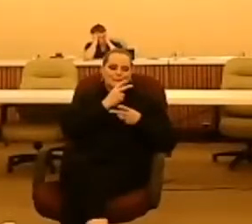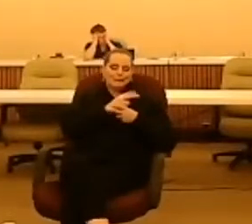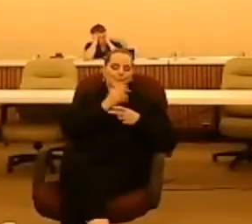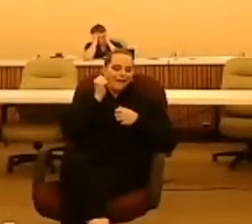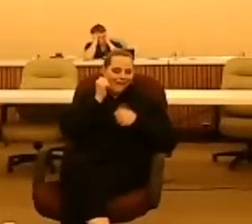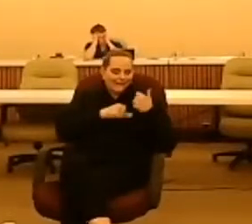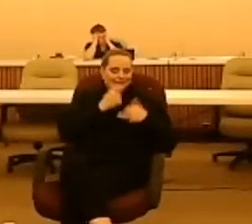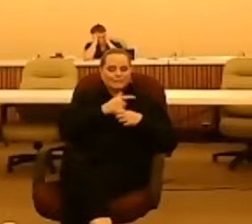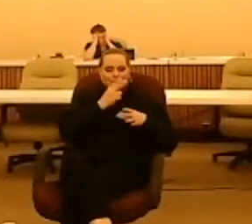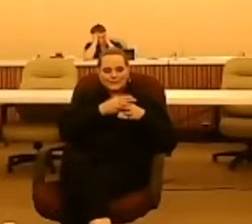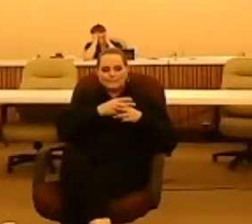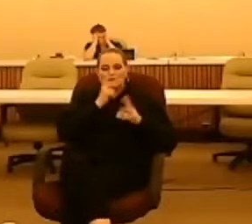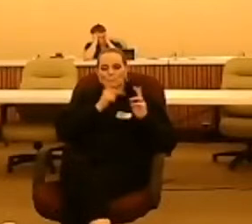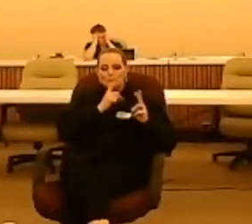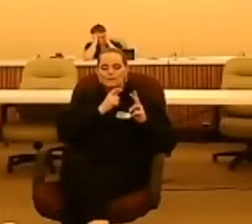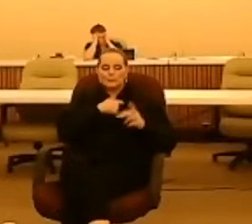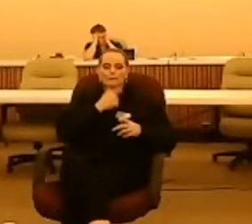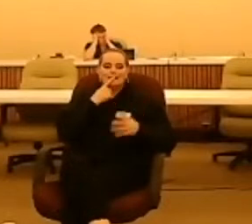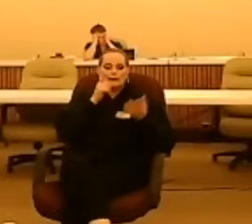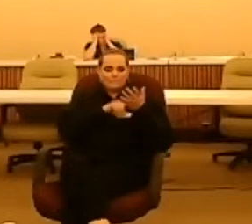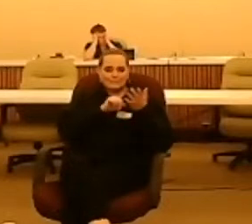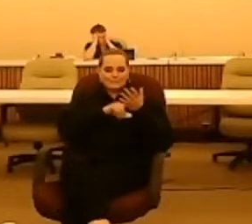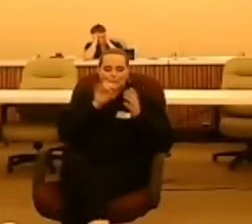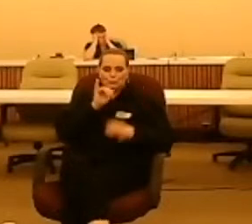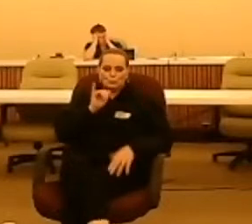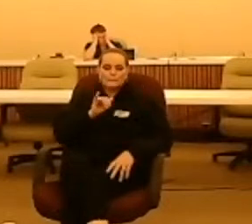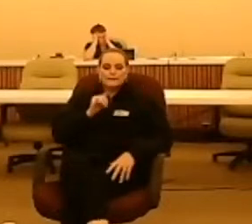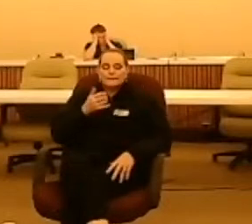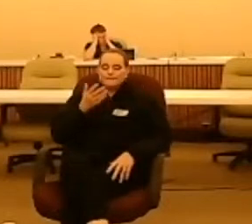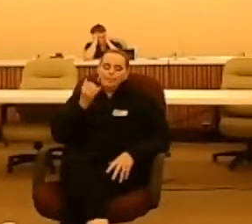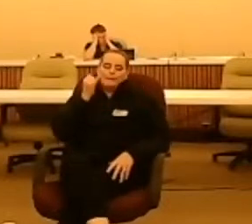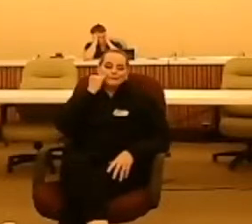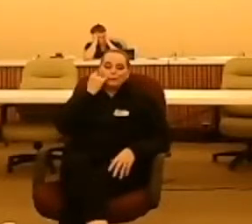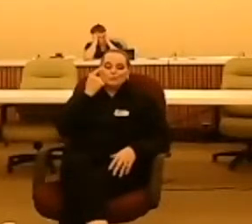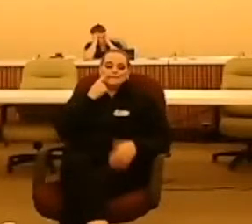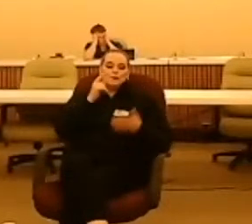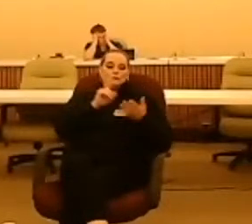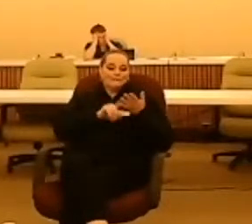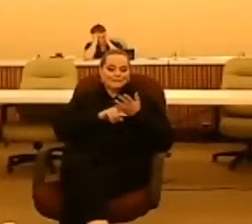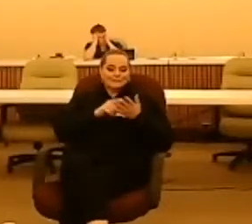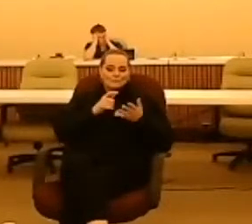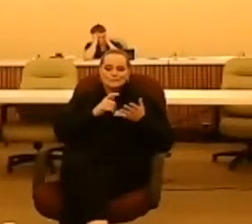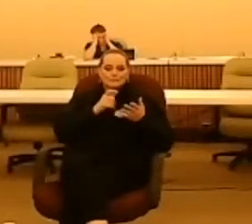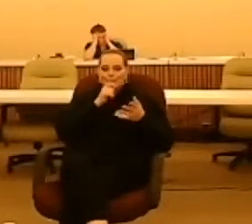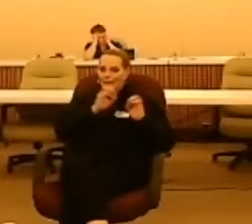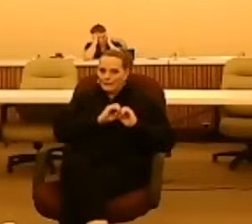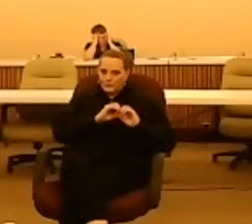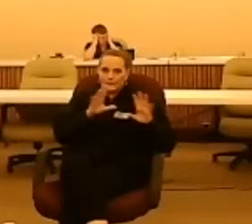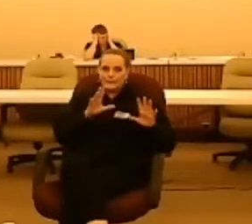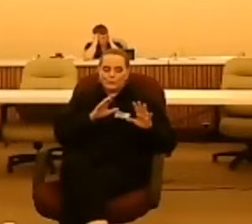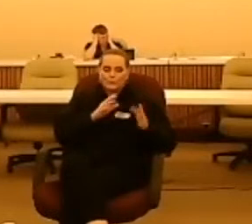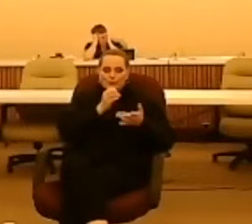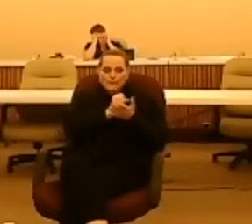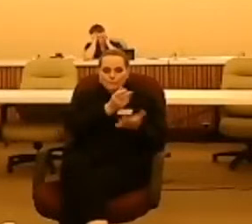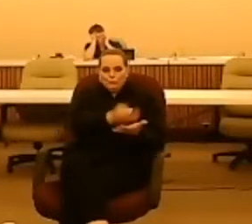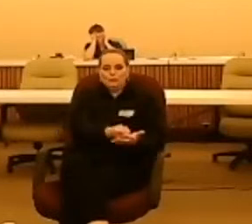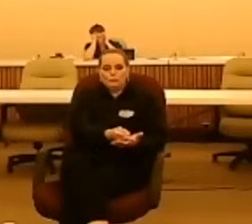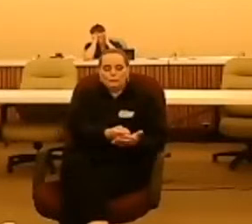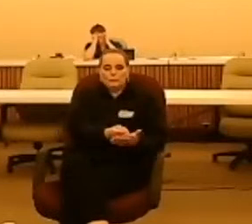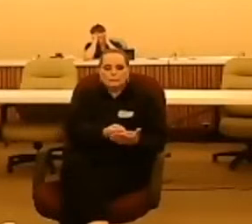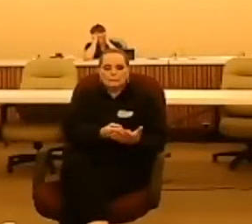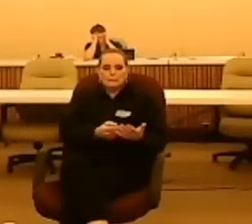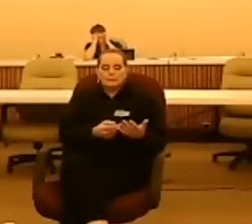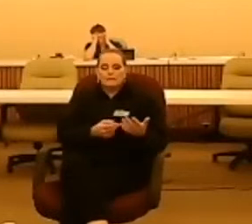people that are being investigated where those investigations aren't clearly substantiating the